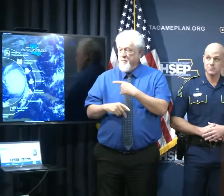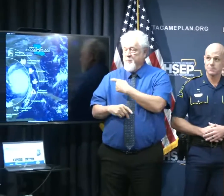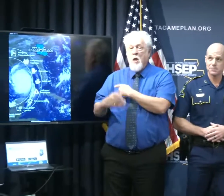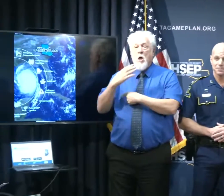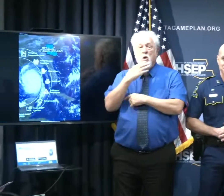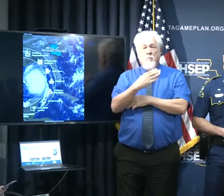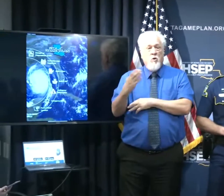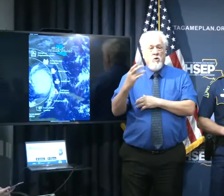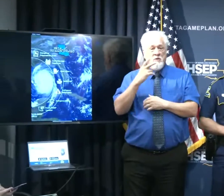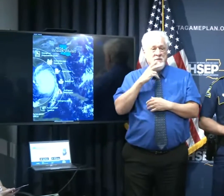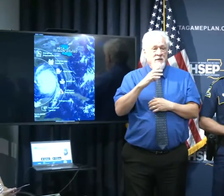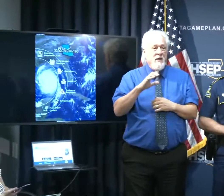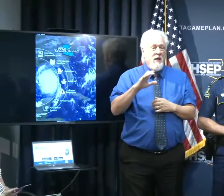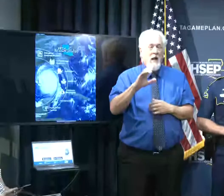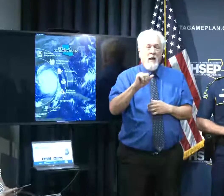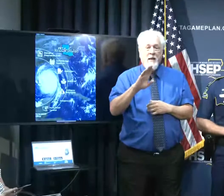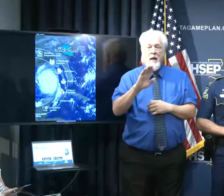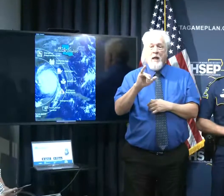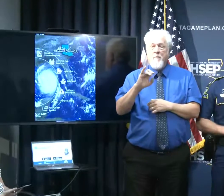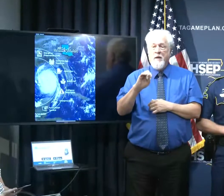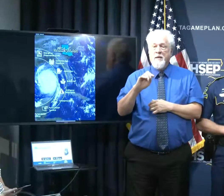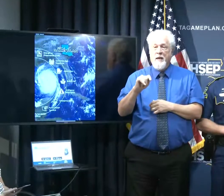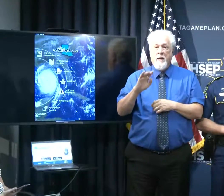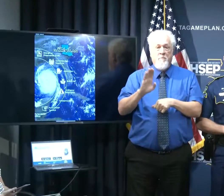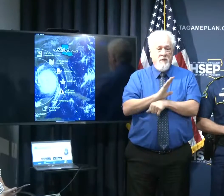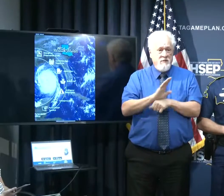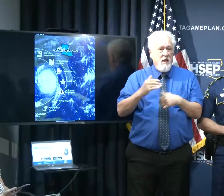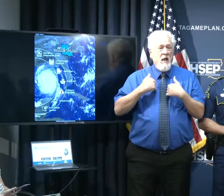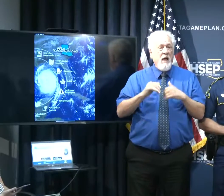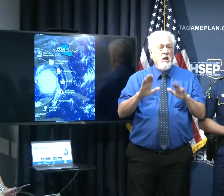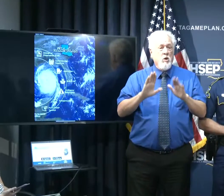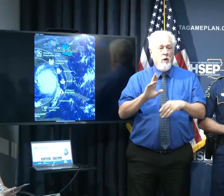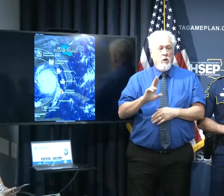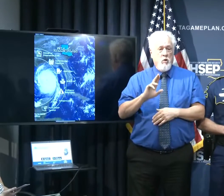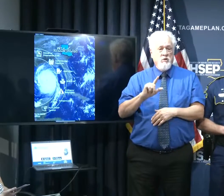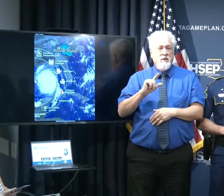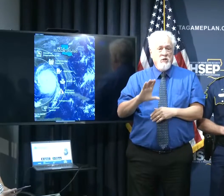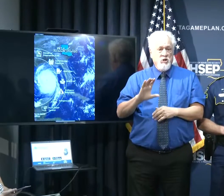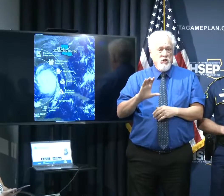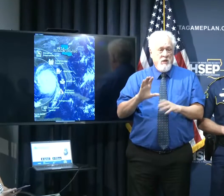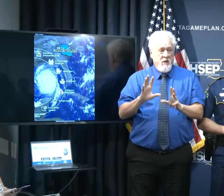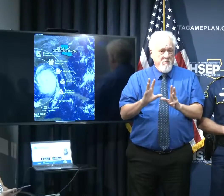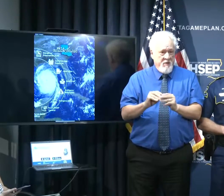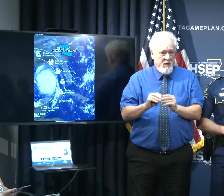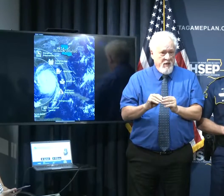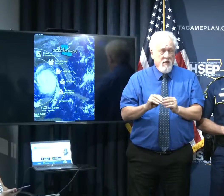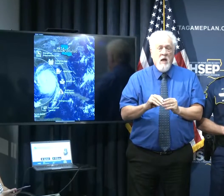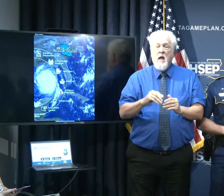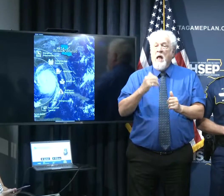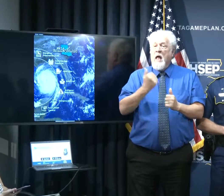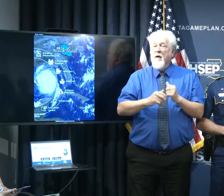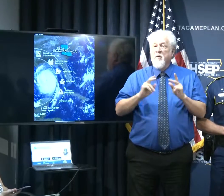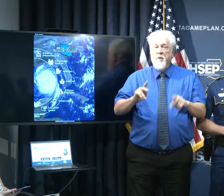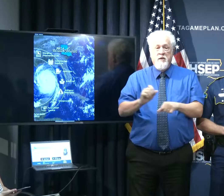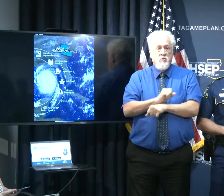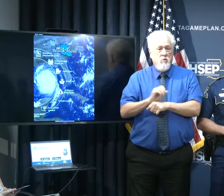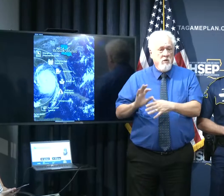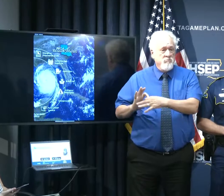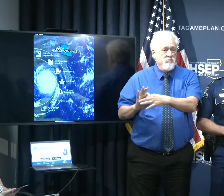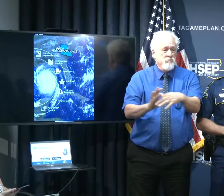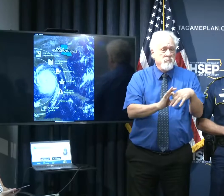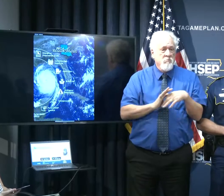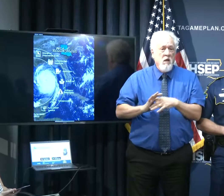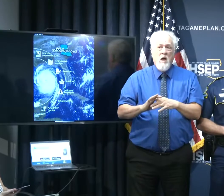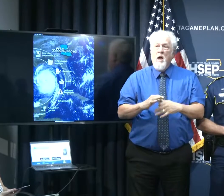As you can see, the cabinet's been busy. We had a great UCG meeting. Everybody seems to be working in unison.